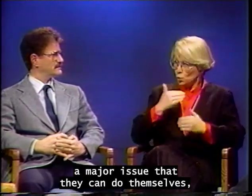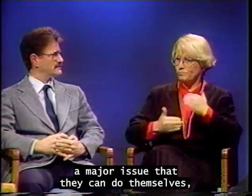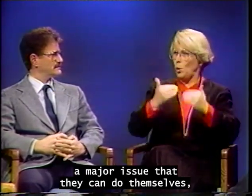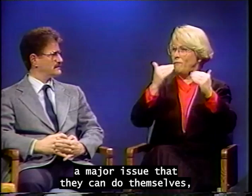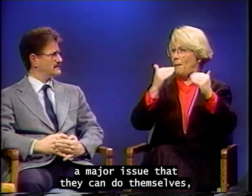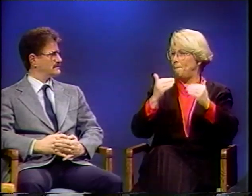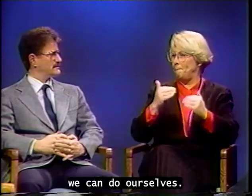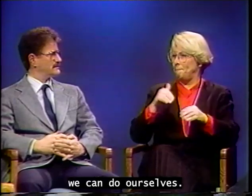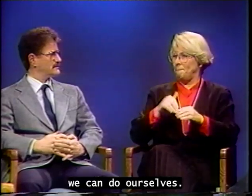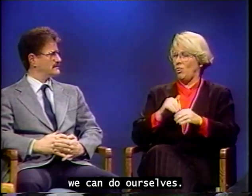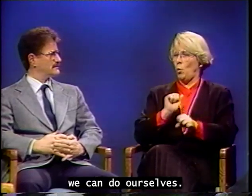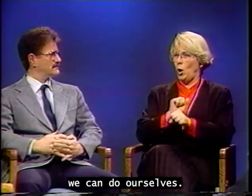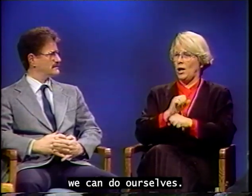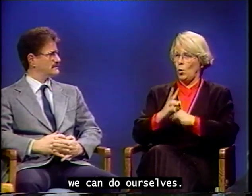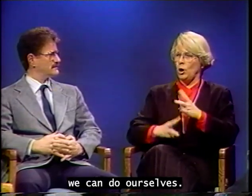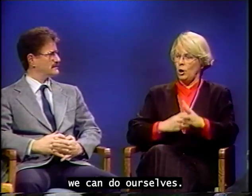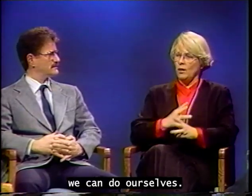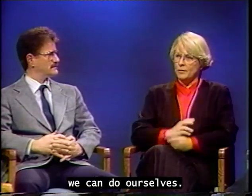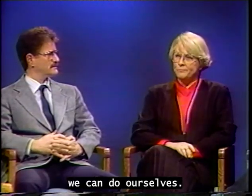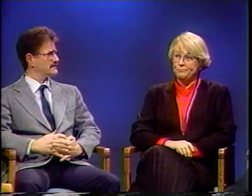do themselves, we can do ourselves.